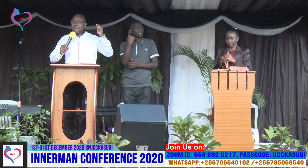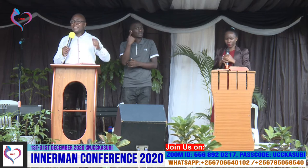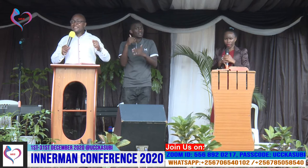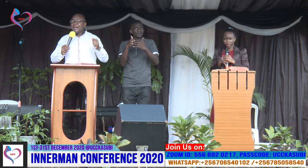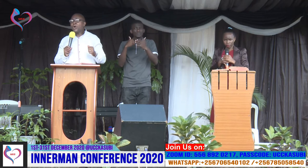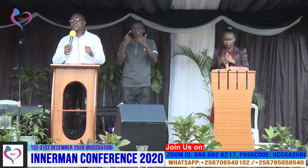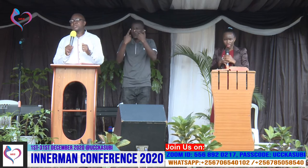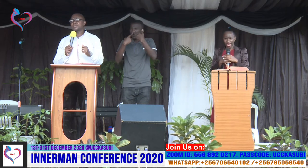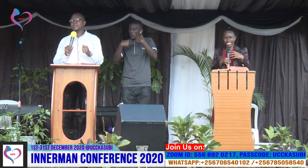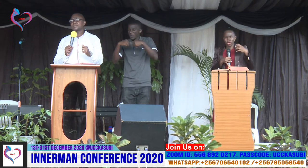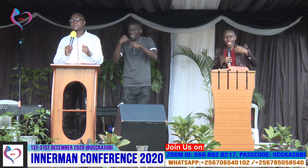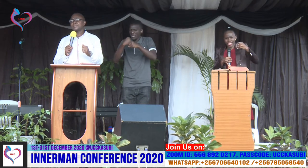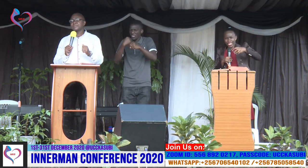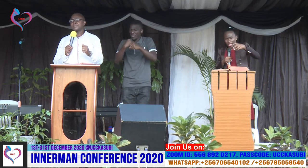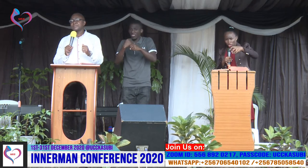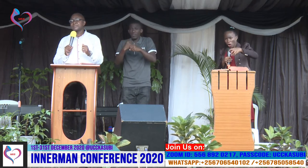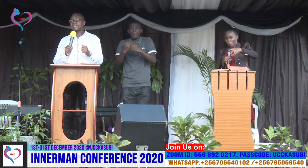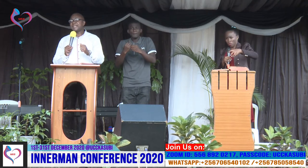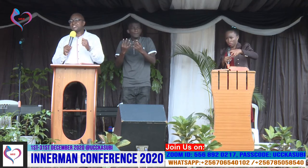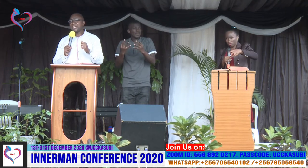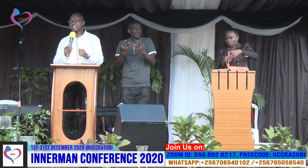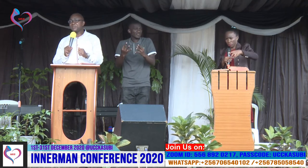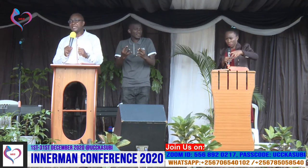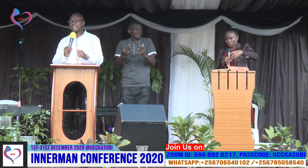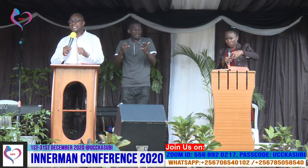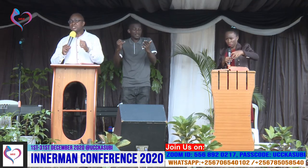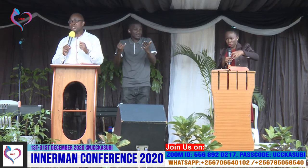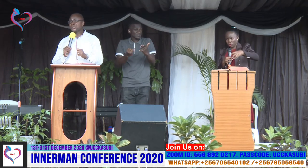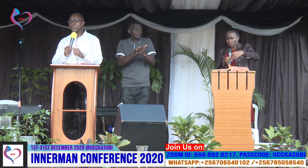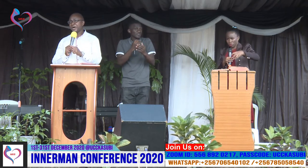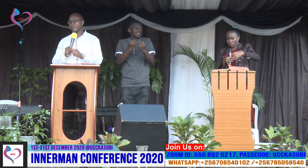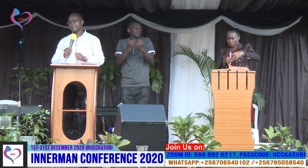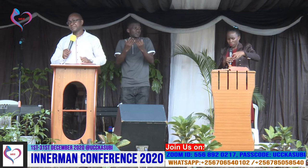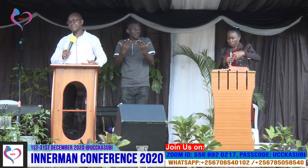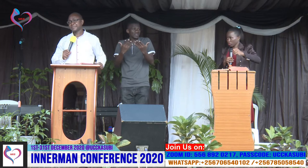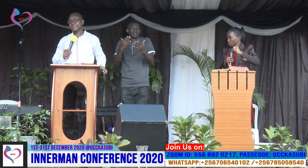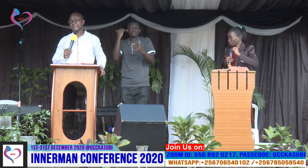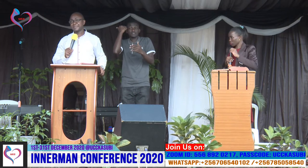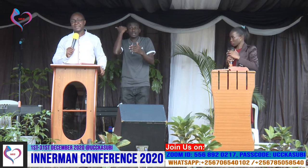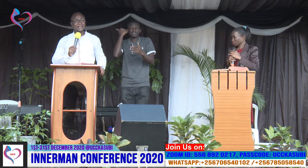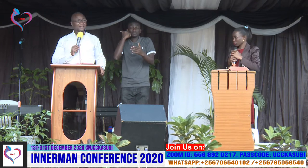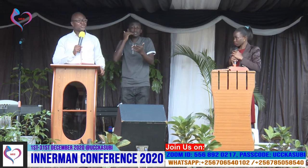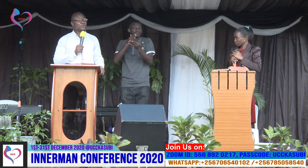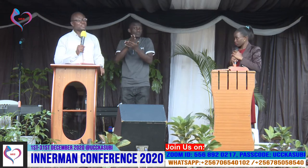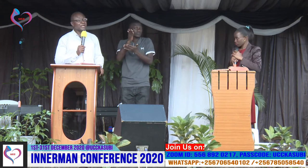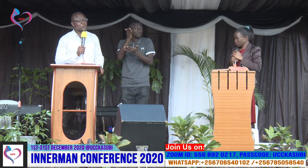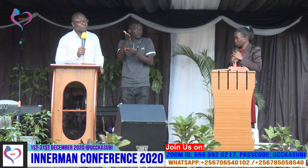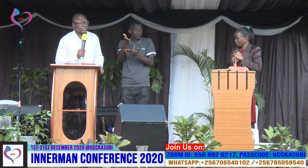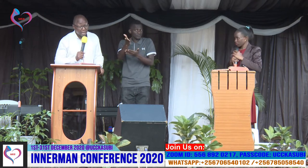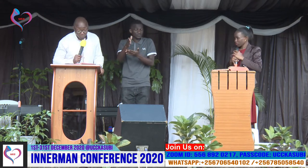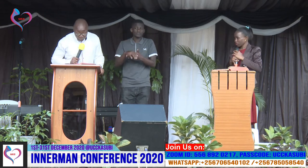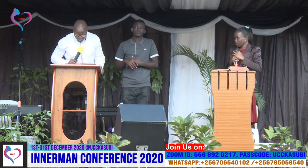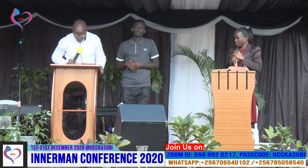Before we invest a lot. Ngata tunasiga nyo. That judgment is sure. Nti